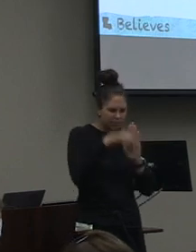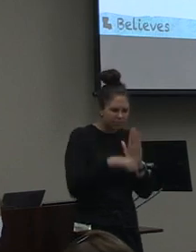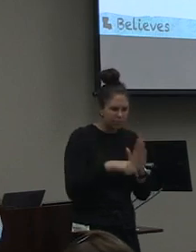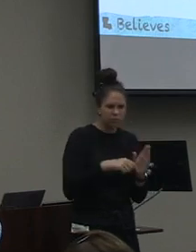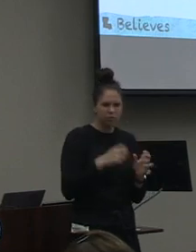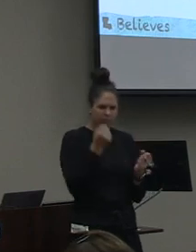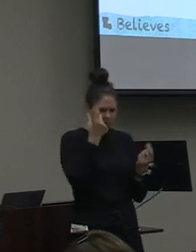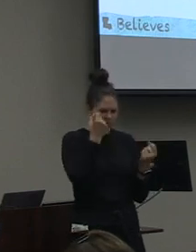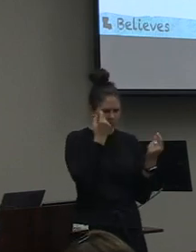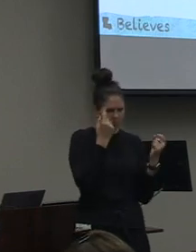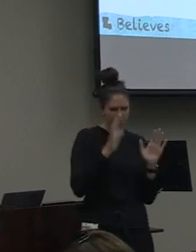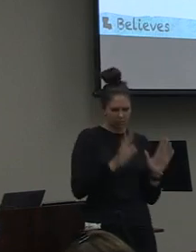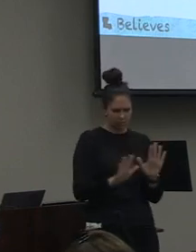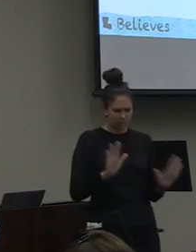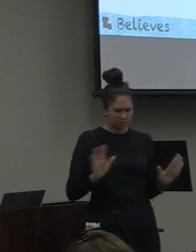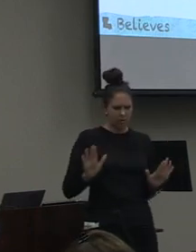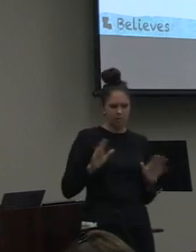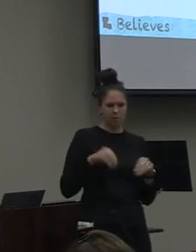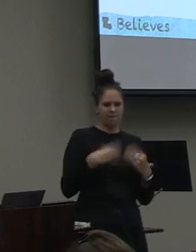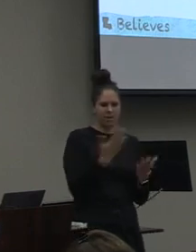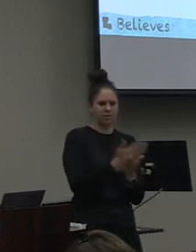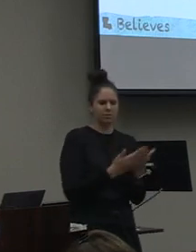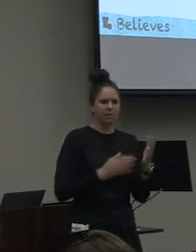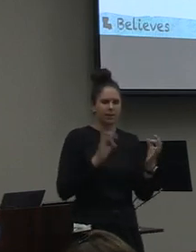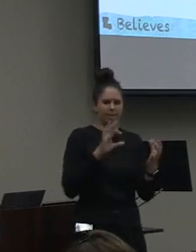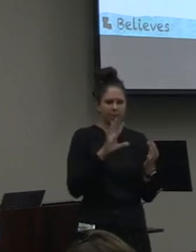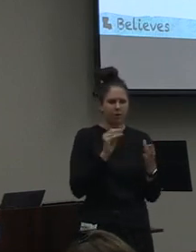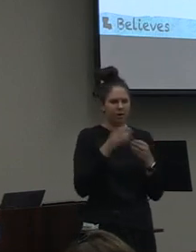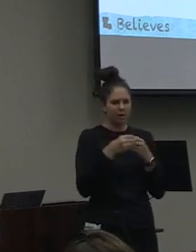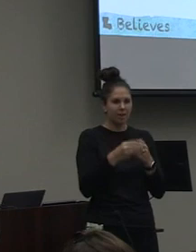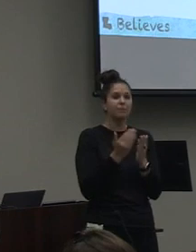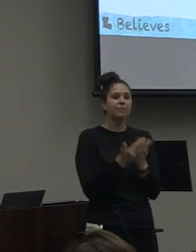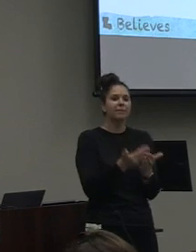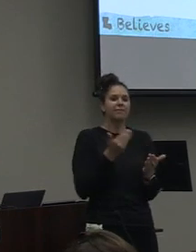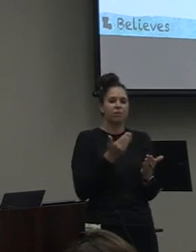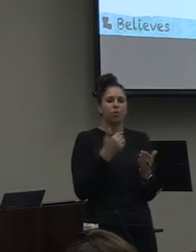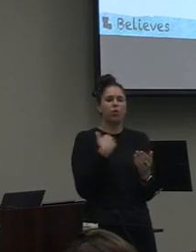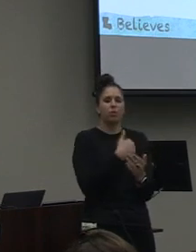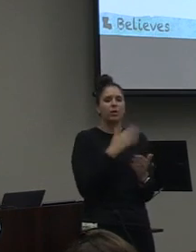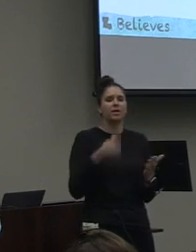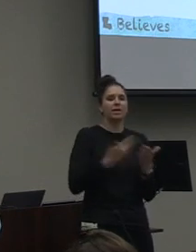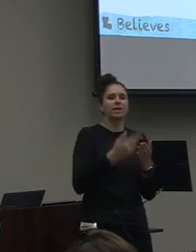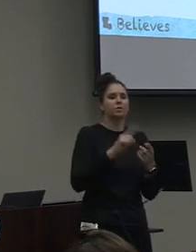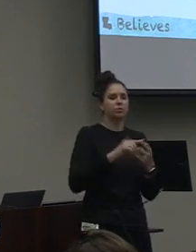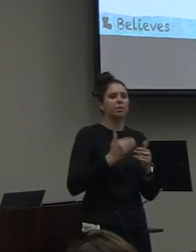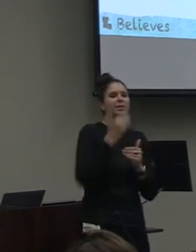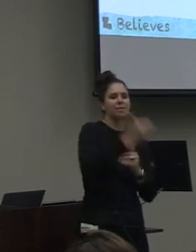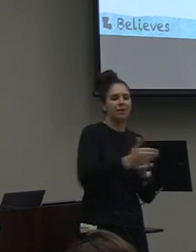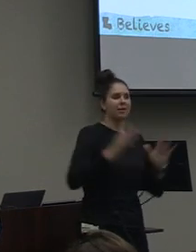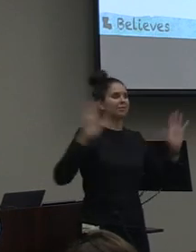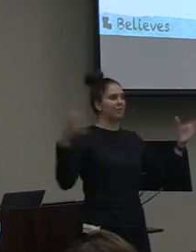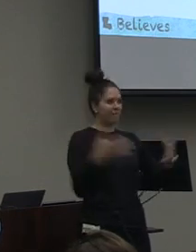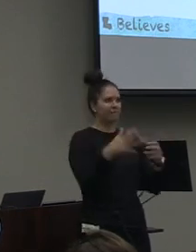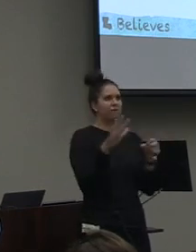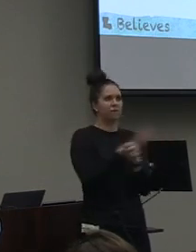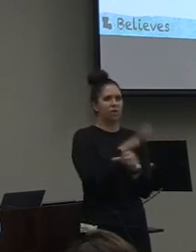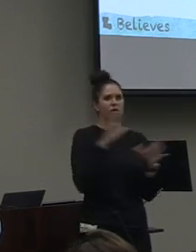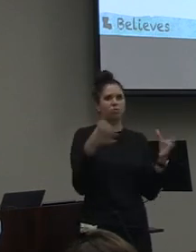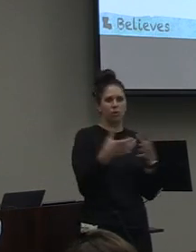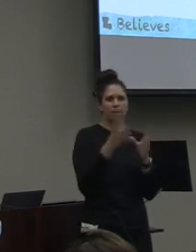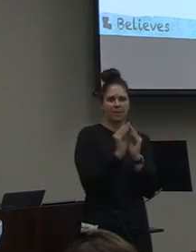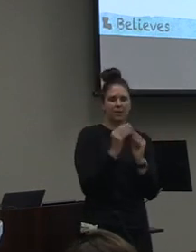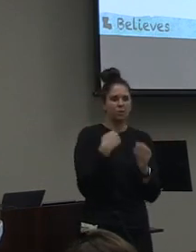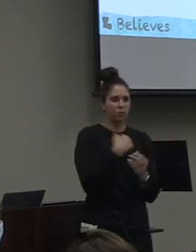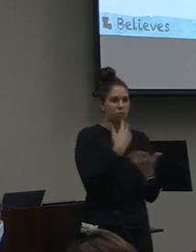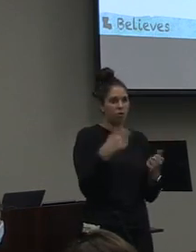provide some input and guidance prior to coming into our next whole group commission meeting. And so we're asking everyone to